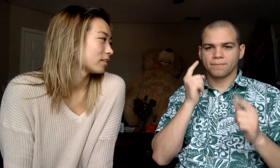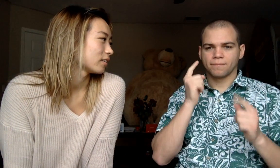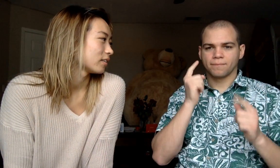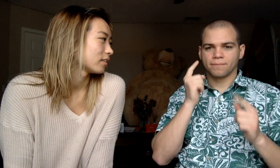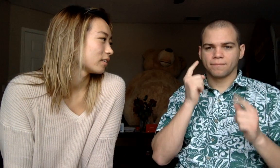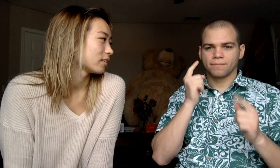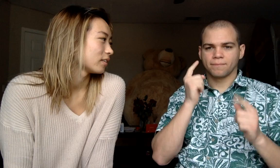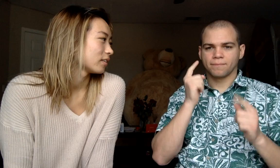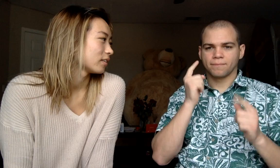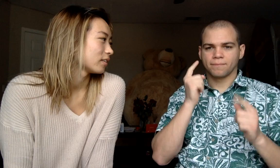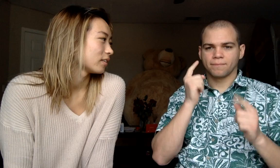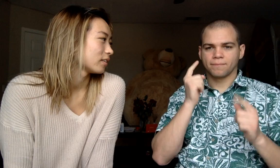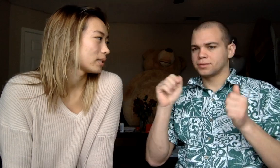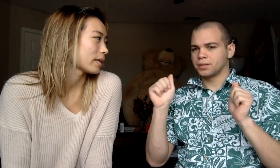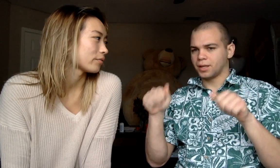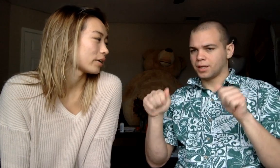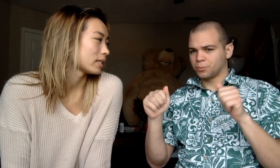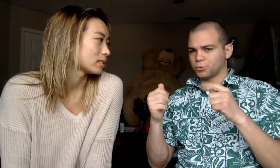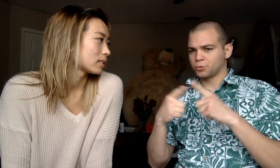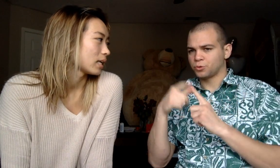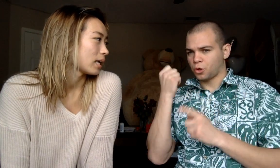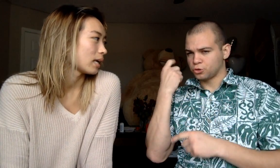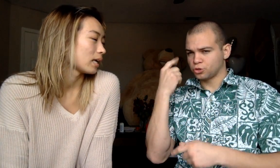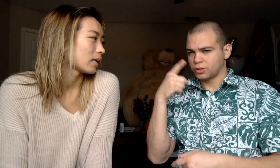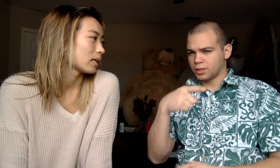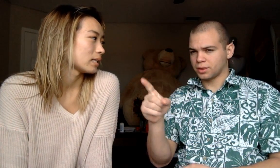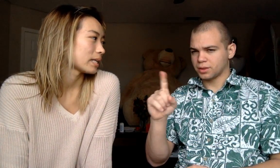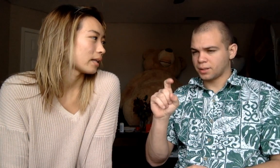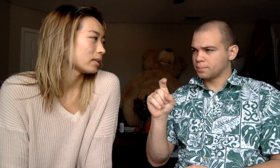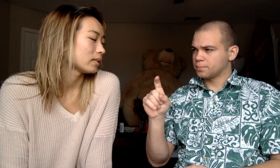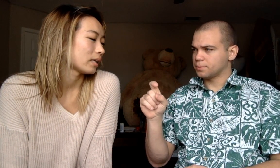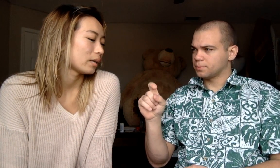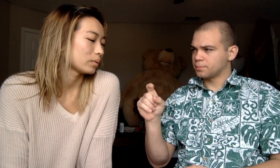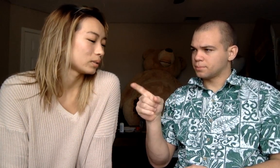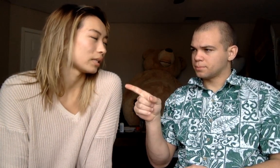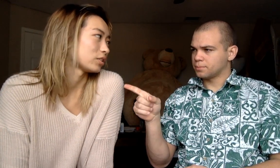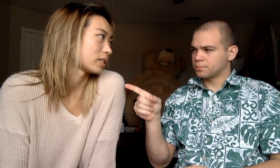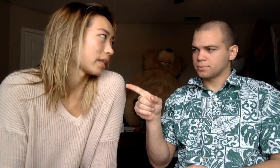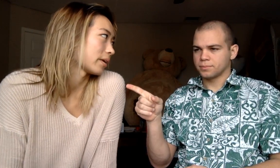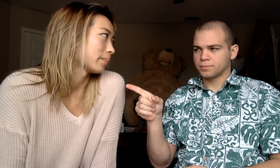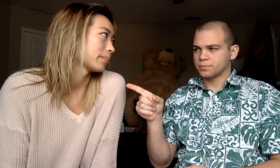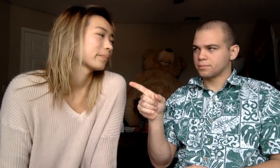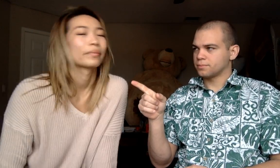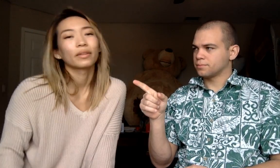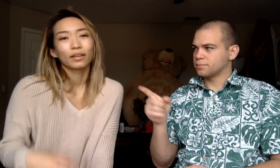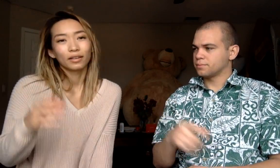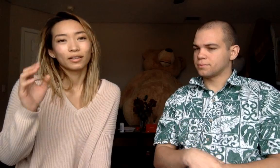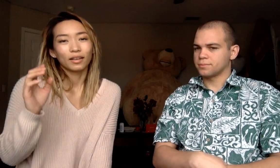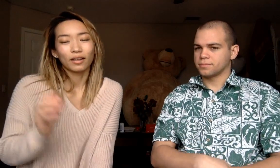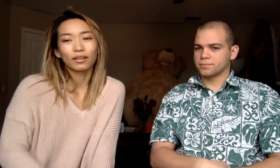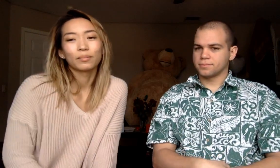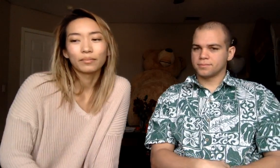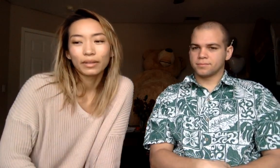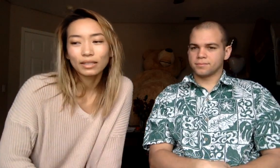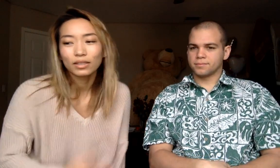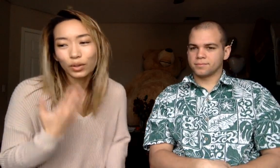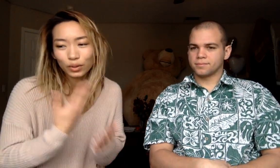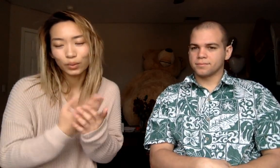if Ryan's hanging out with deaf friends, is Ellen able to understand them? That's a good